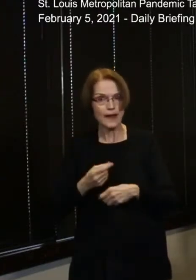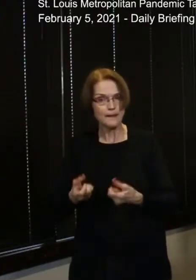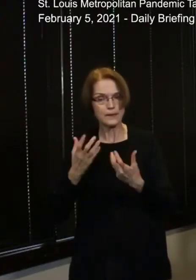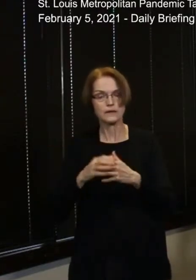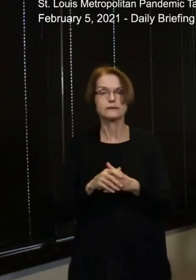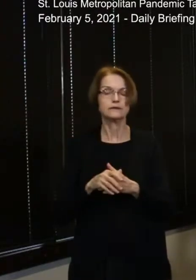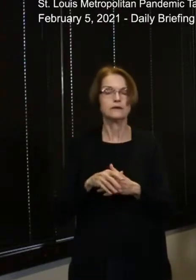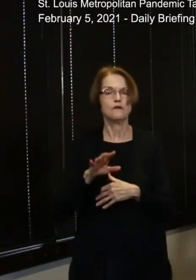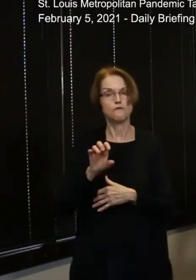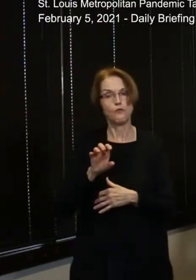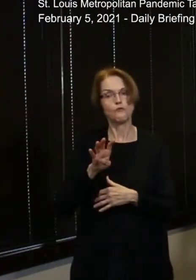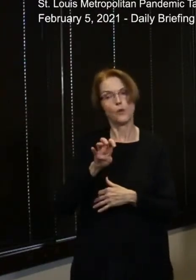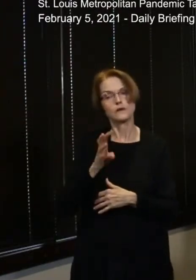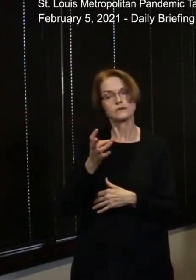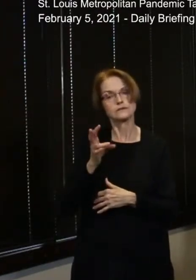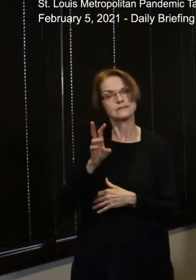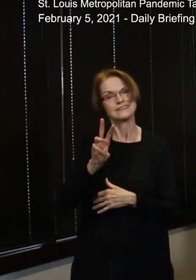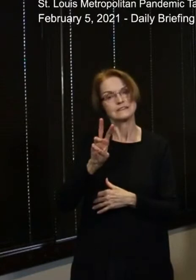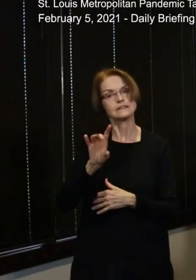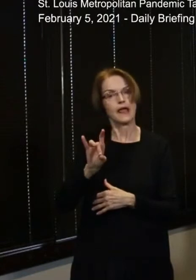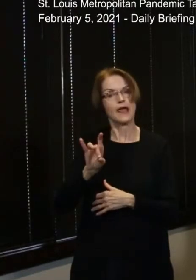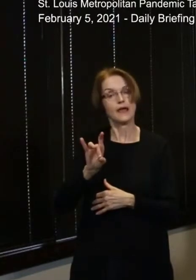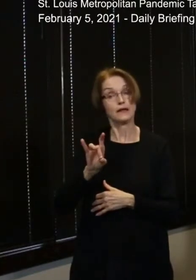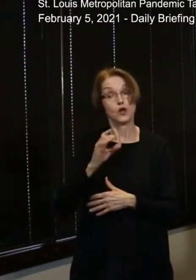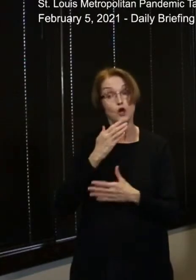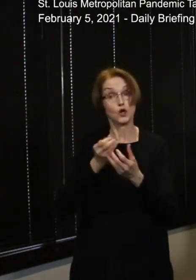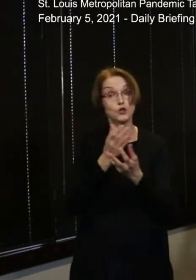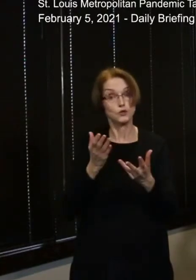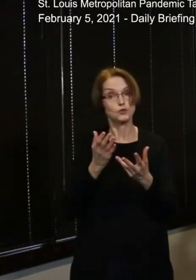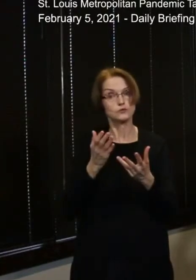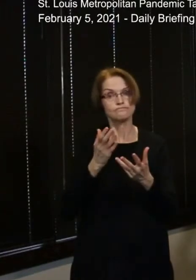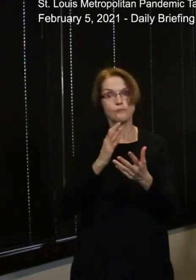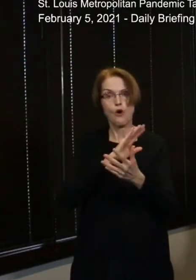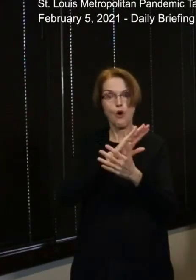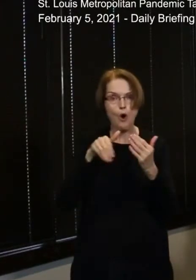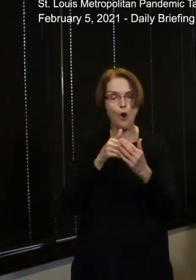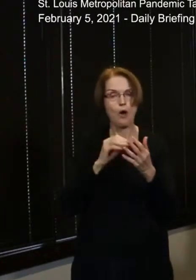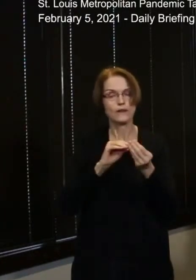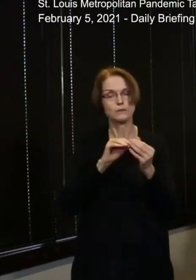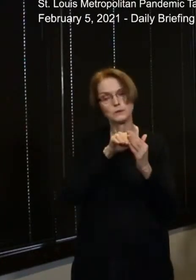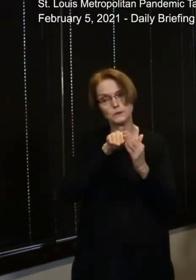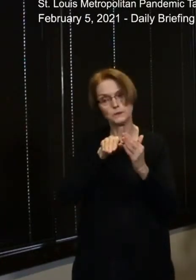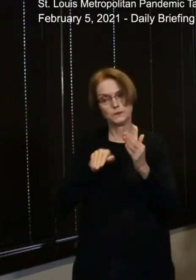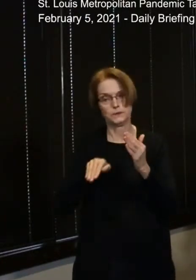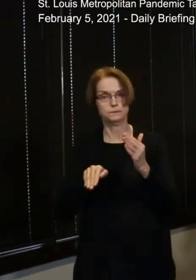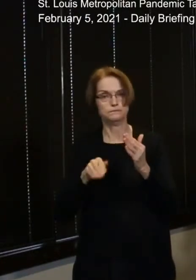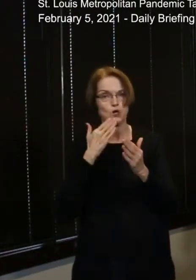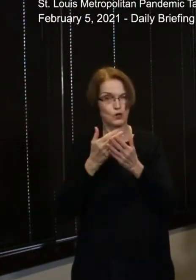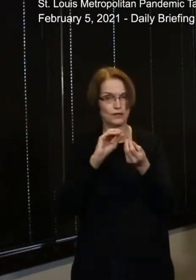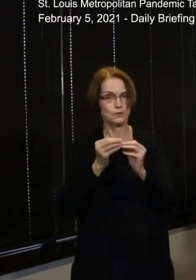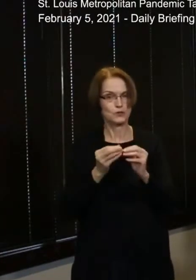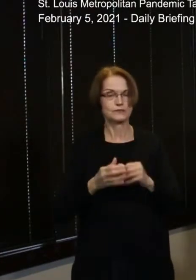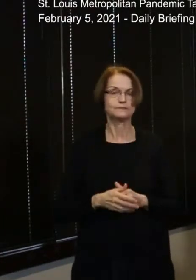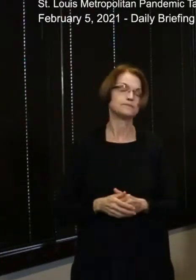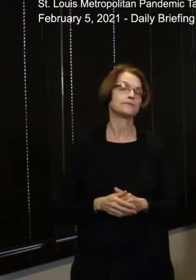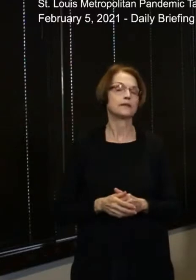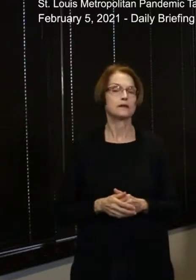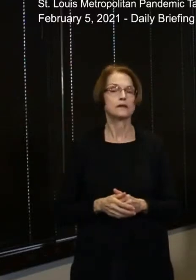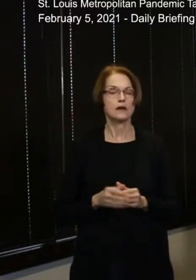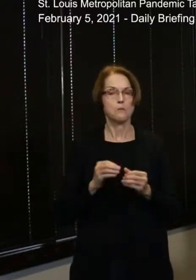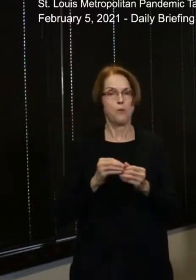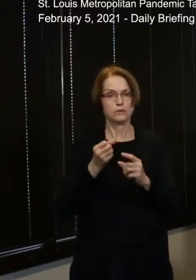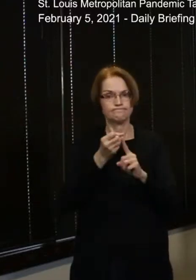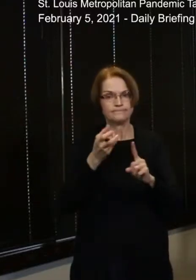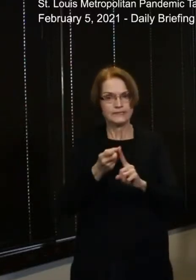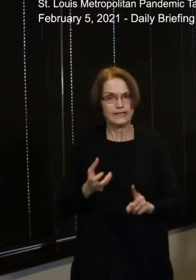again, all good news because it's all pointing down, so those are all good numbers. A little bit more